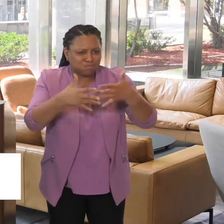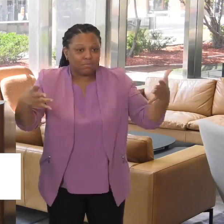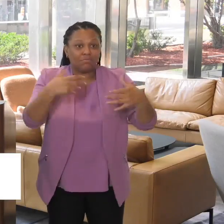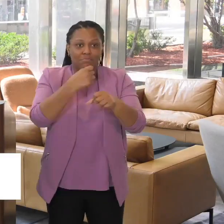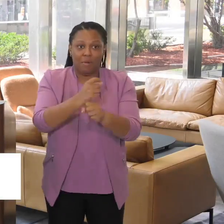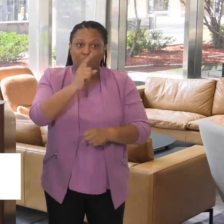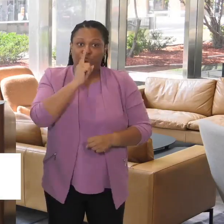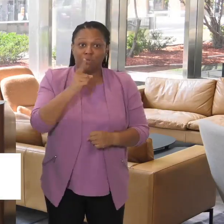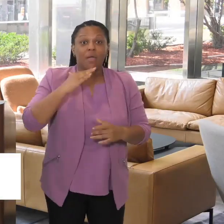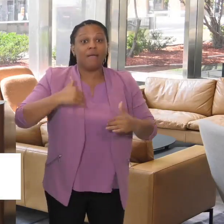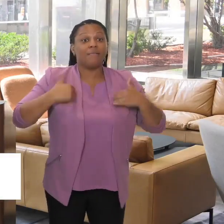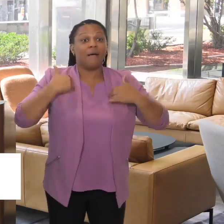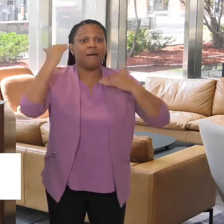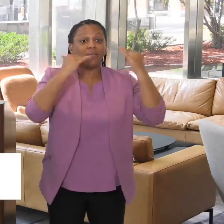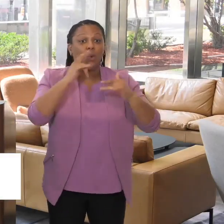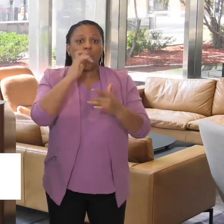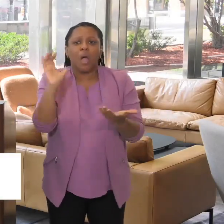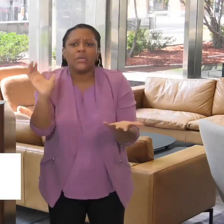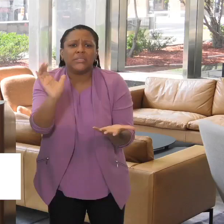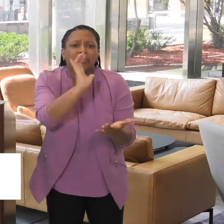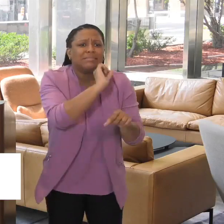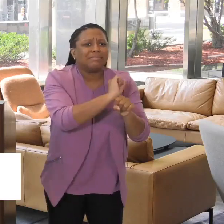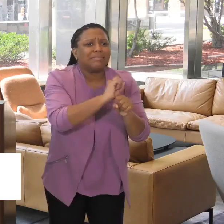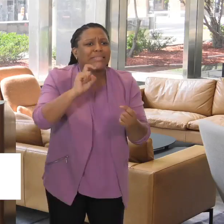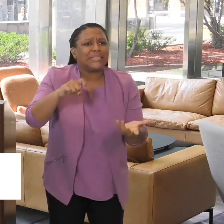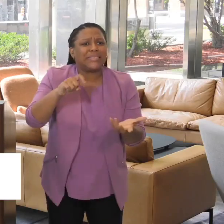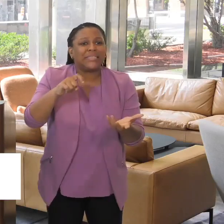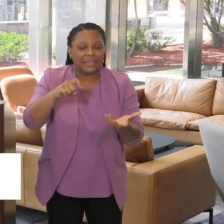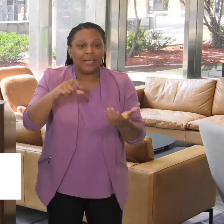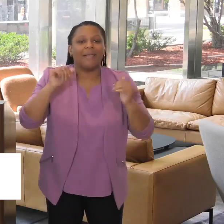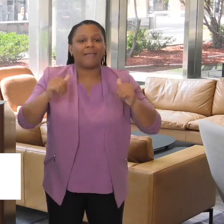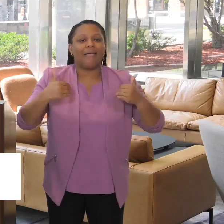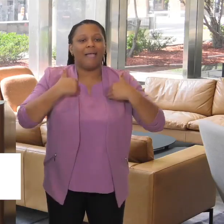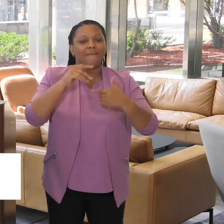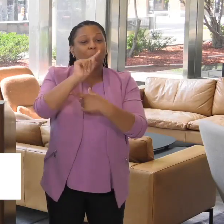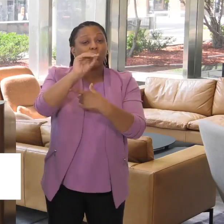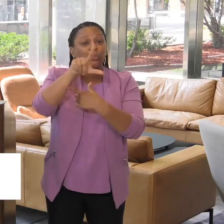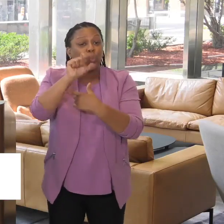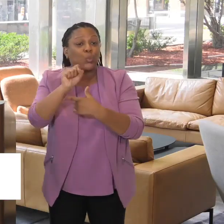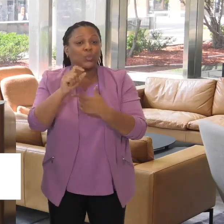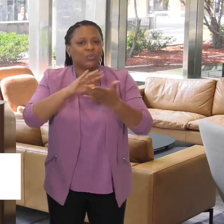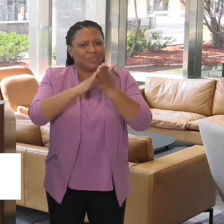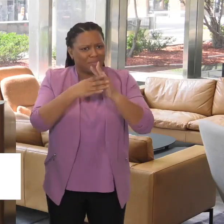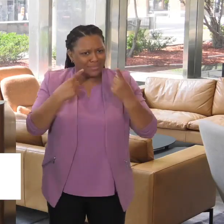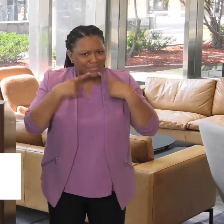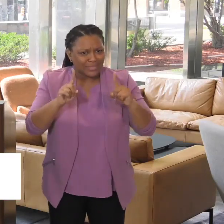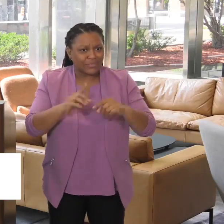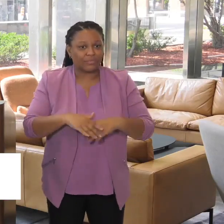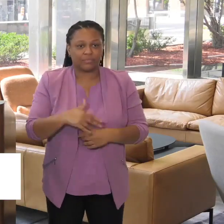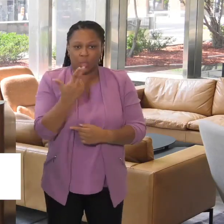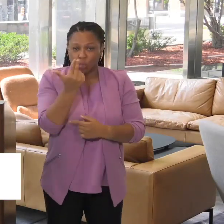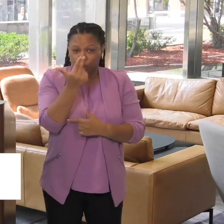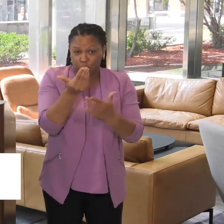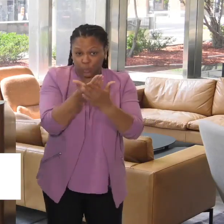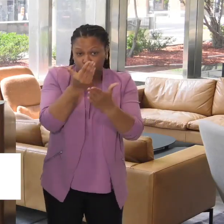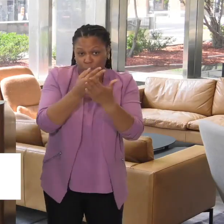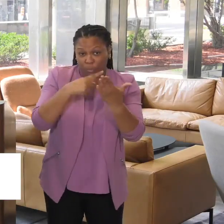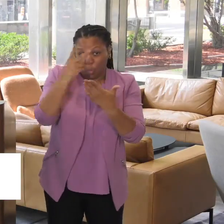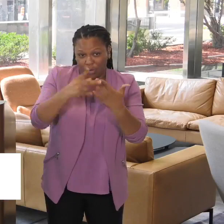can access the tools they need to begin and advance their careers. The 13 new programs provide workers with paths to the